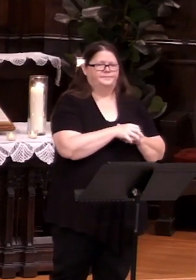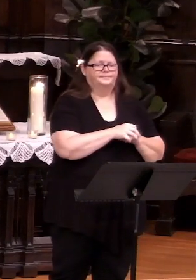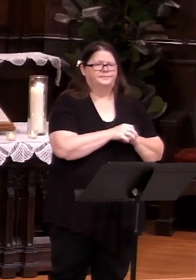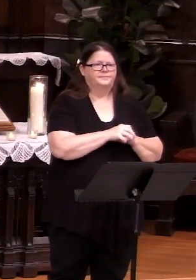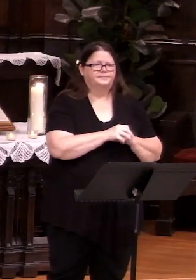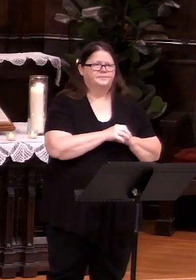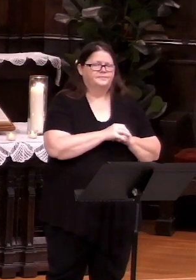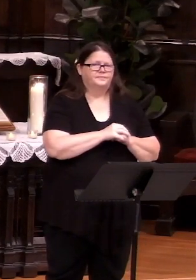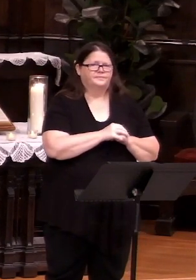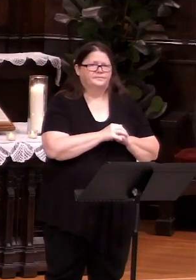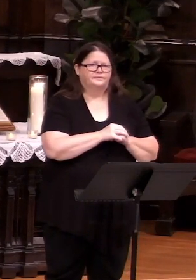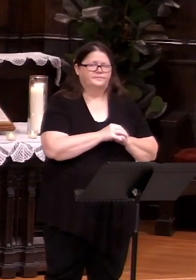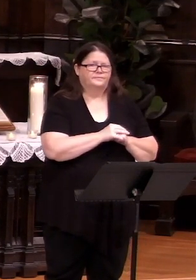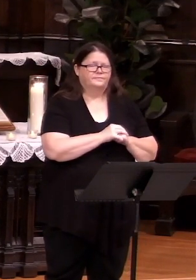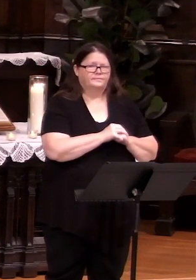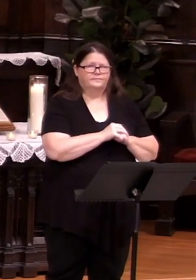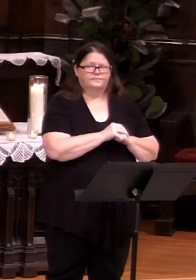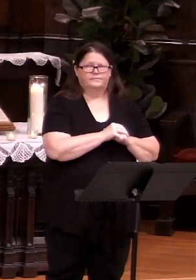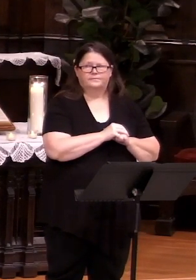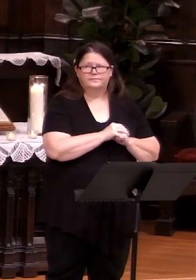Ephesus.